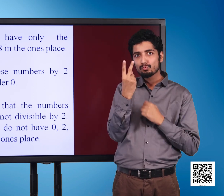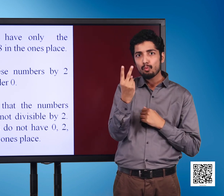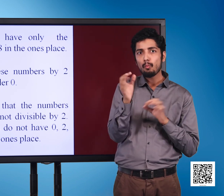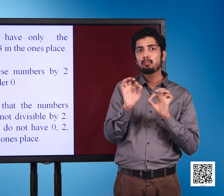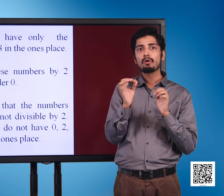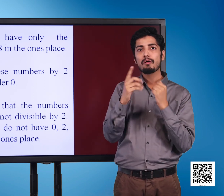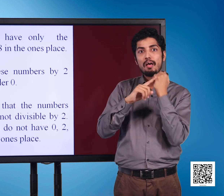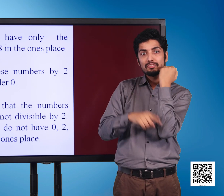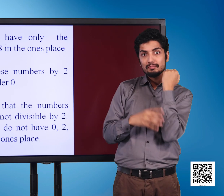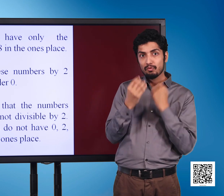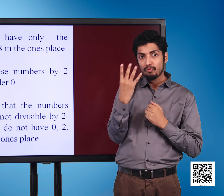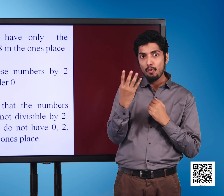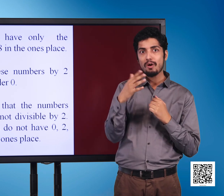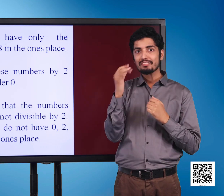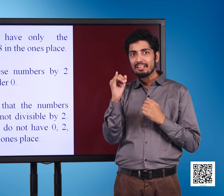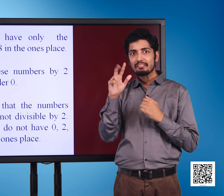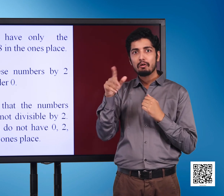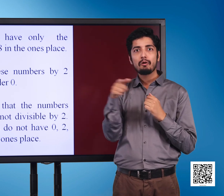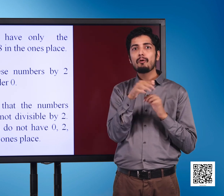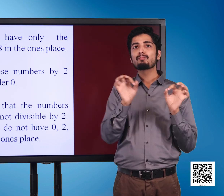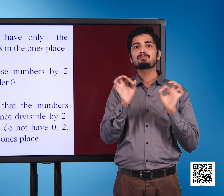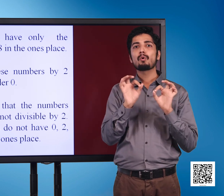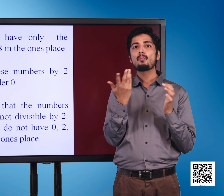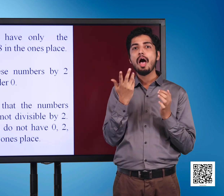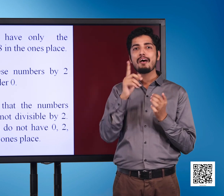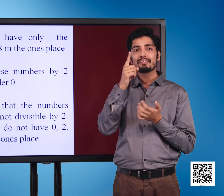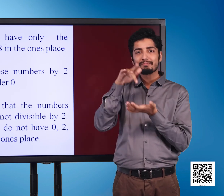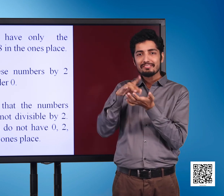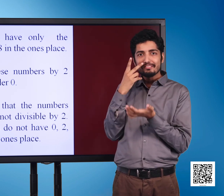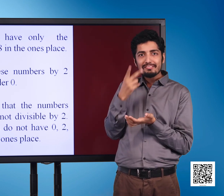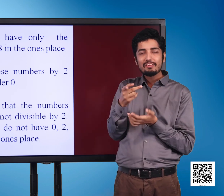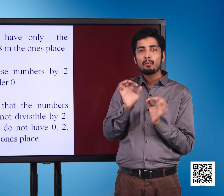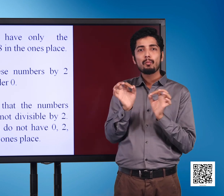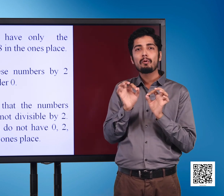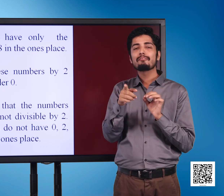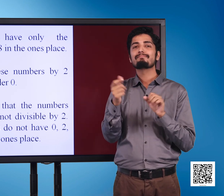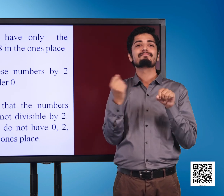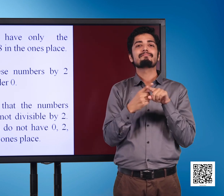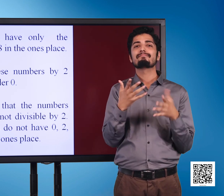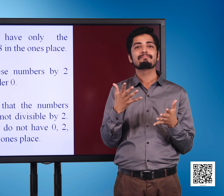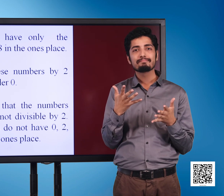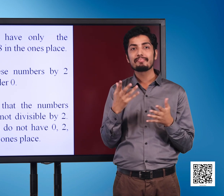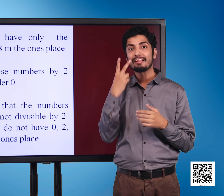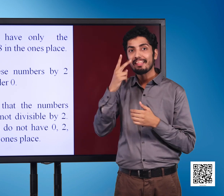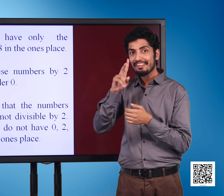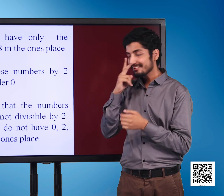These numbers do not have 0, 2, 4, 6 or 8 in their ones place.